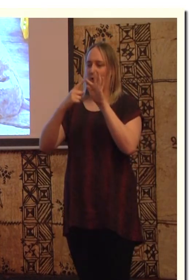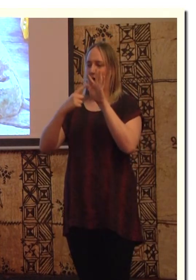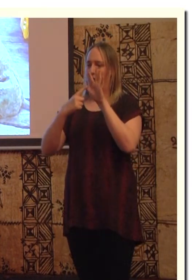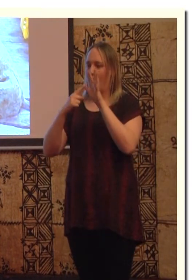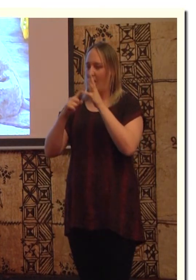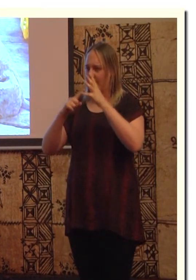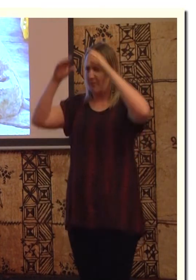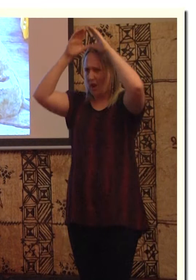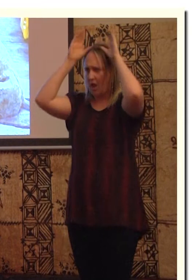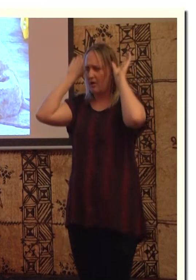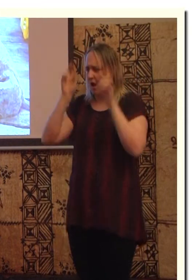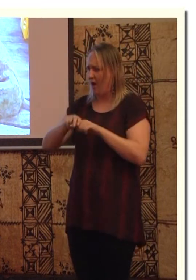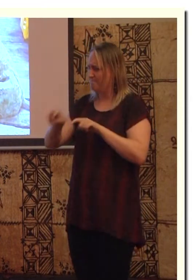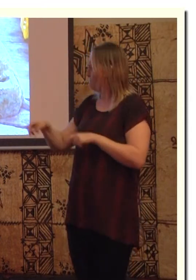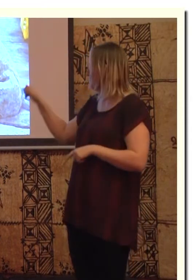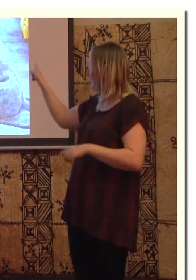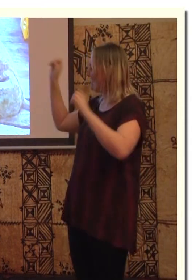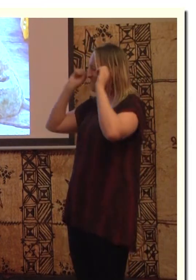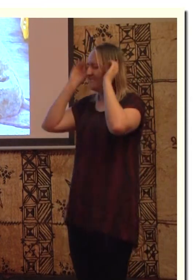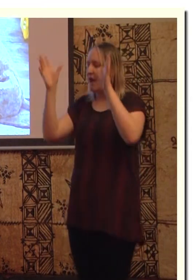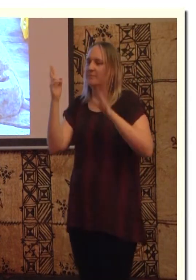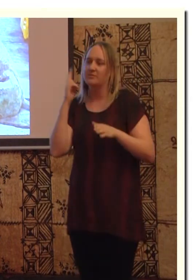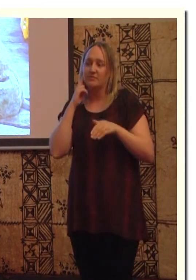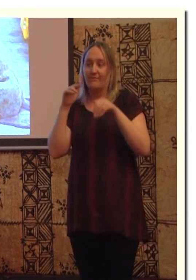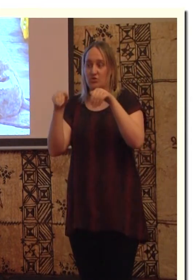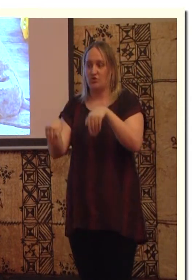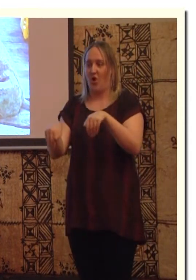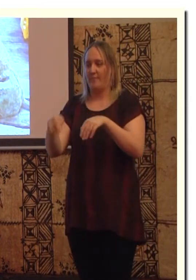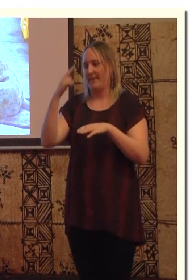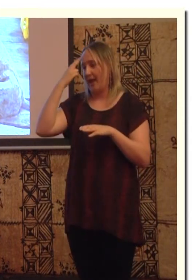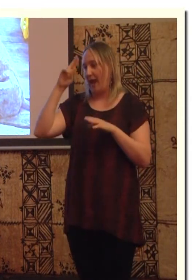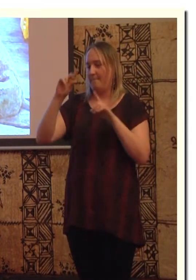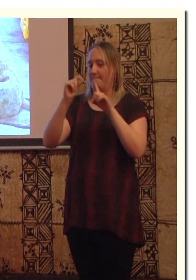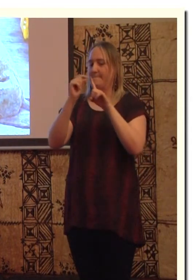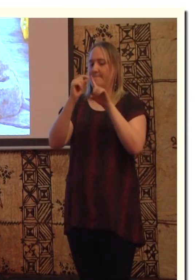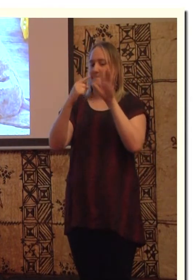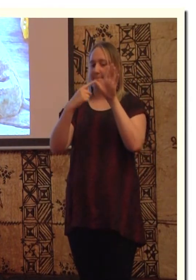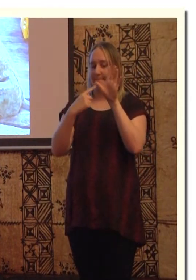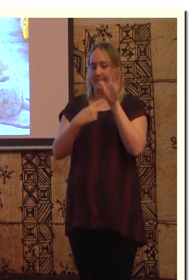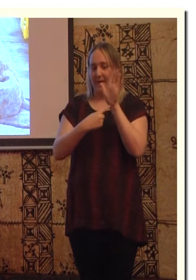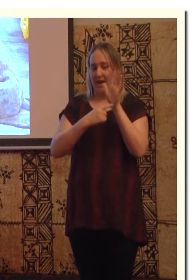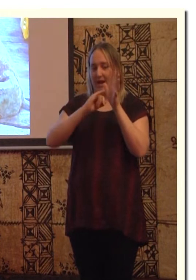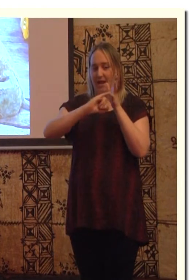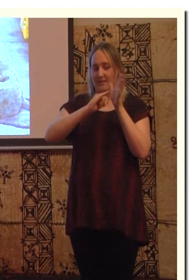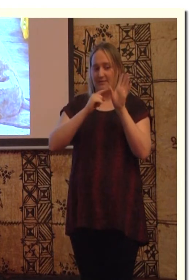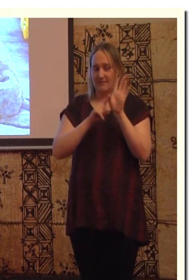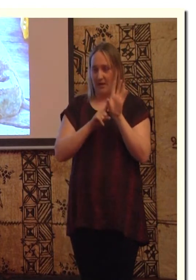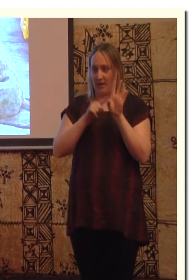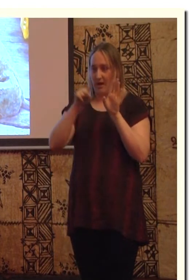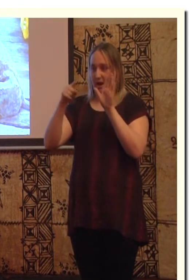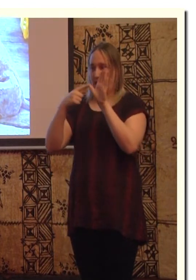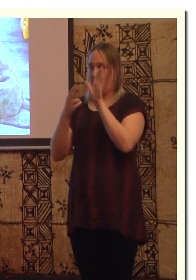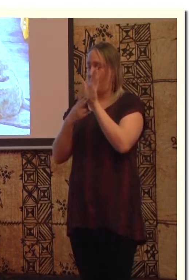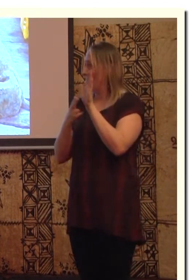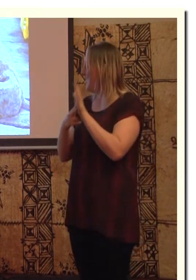This is in a city called Juneau. It's in Alaska. And this is a famous deaf dog named